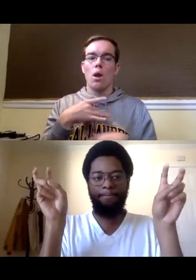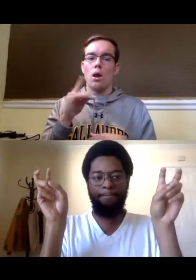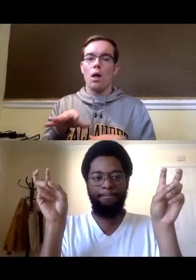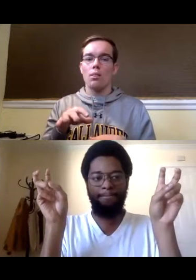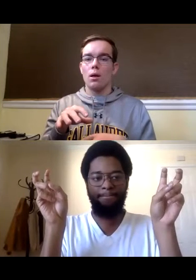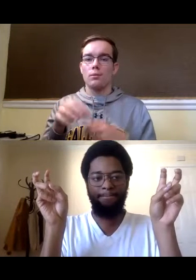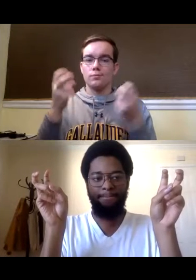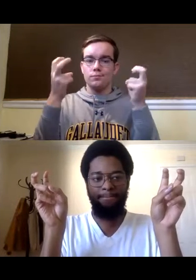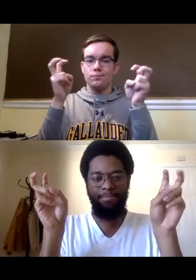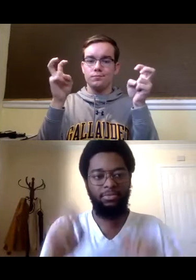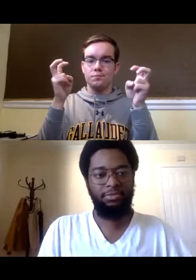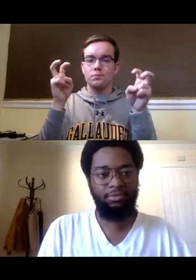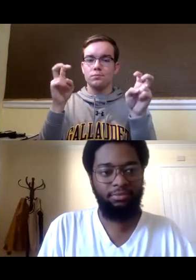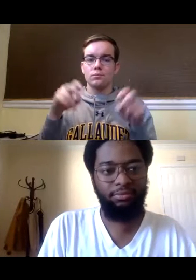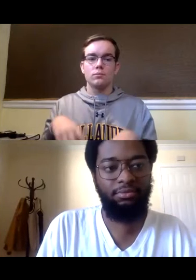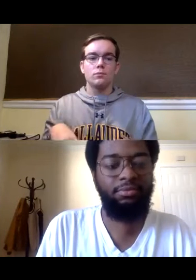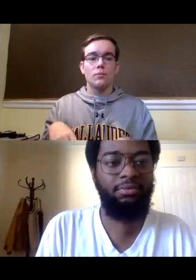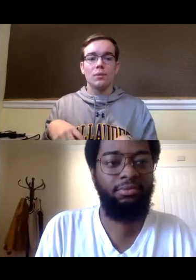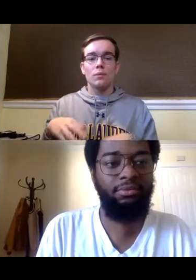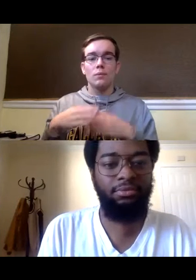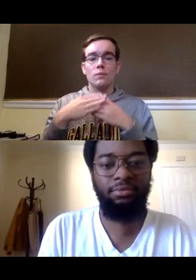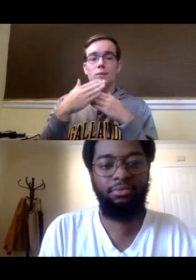subject that you don't like?